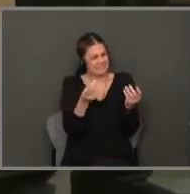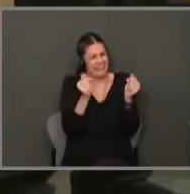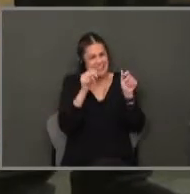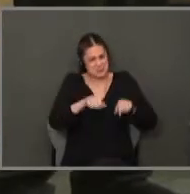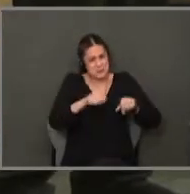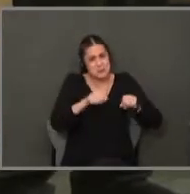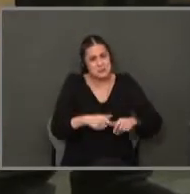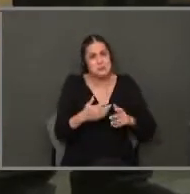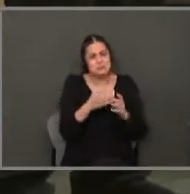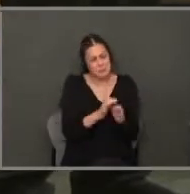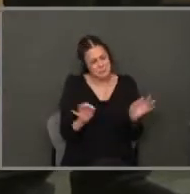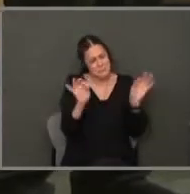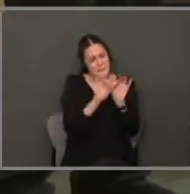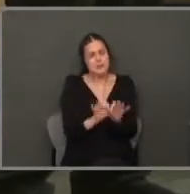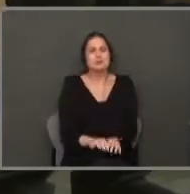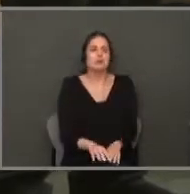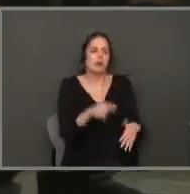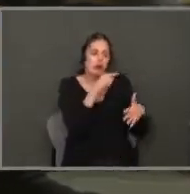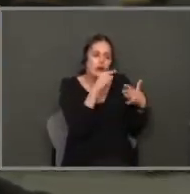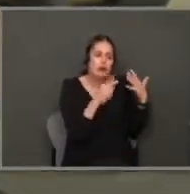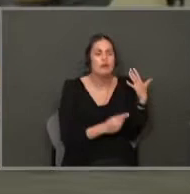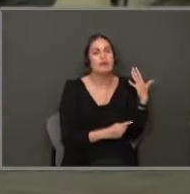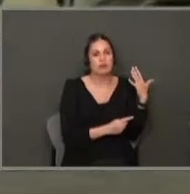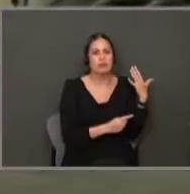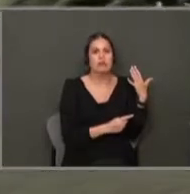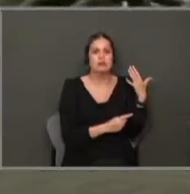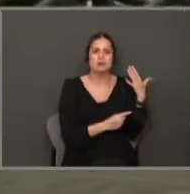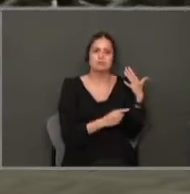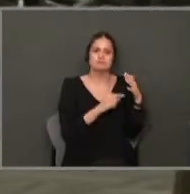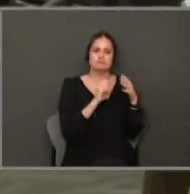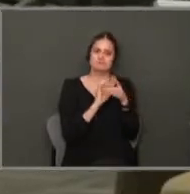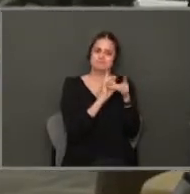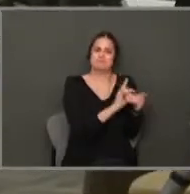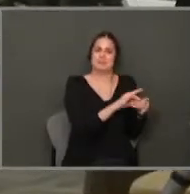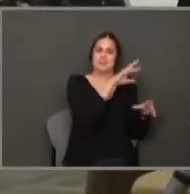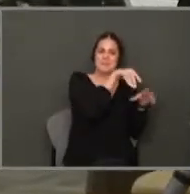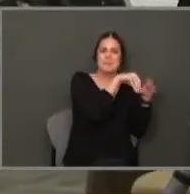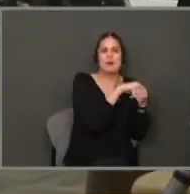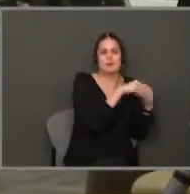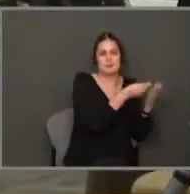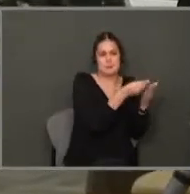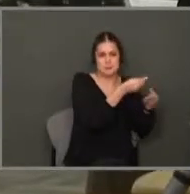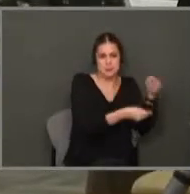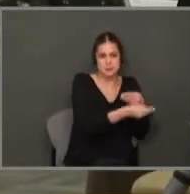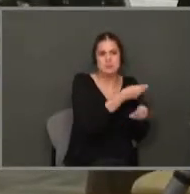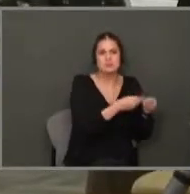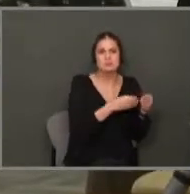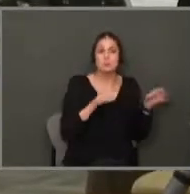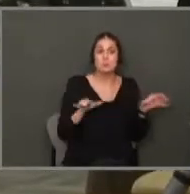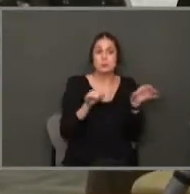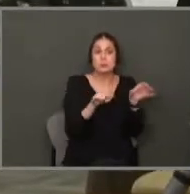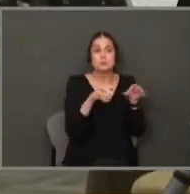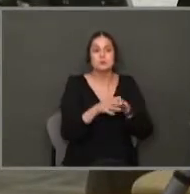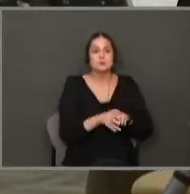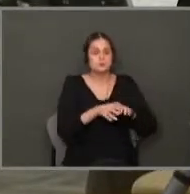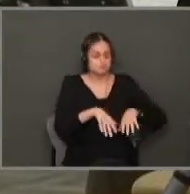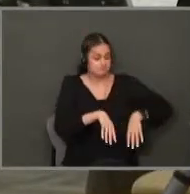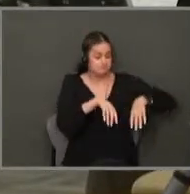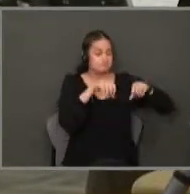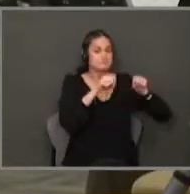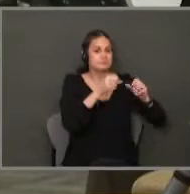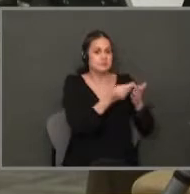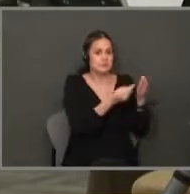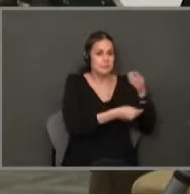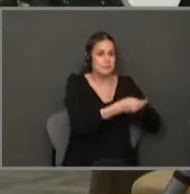as possible. And so all of these things are the things that go into a budget. And what we do is we adopt this budget at the